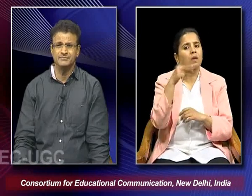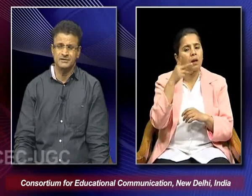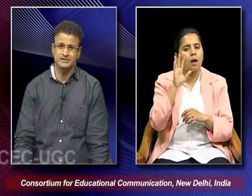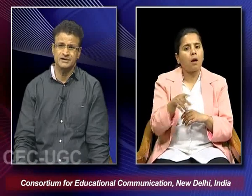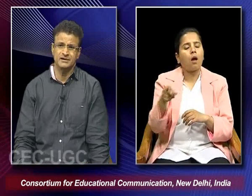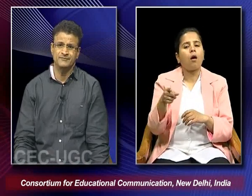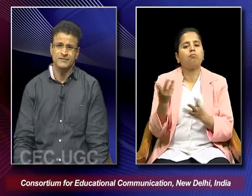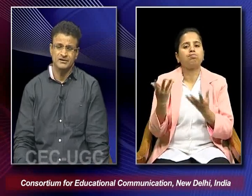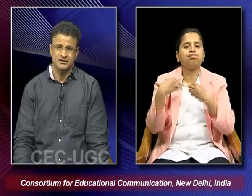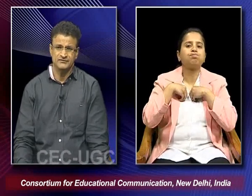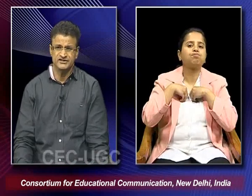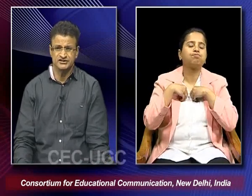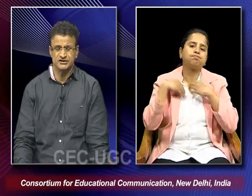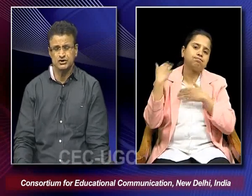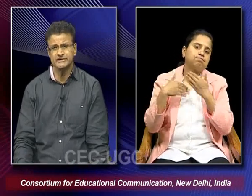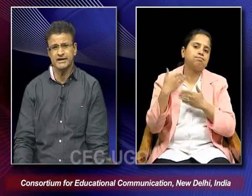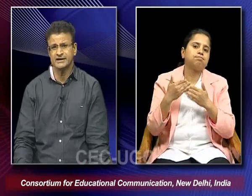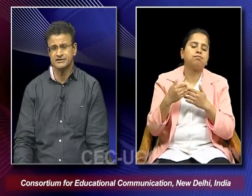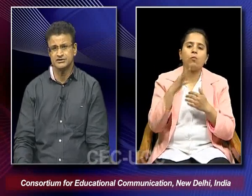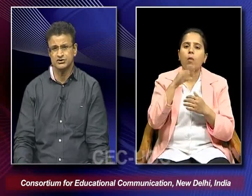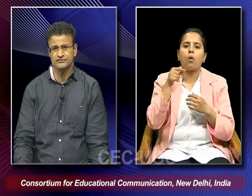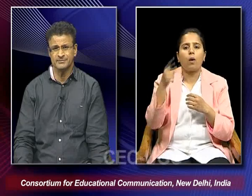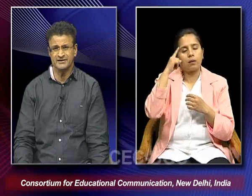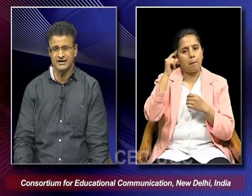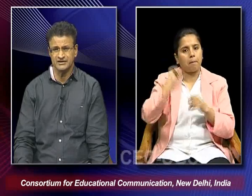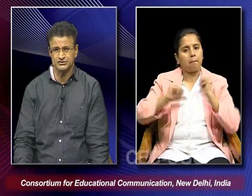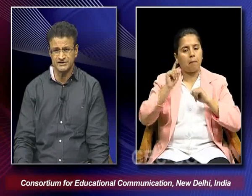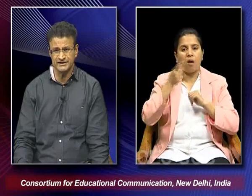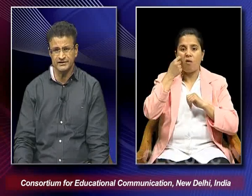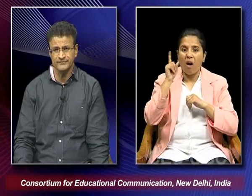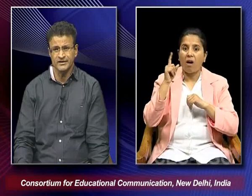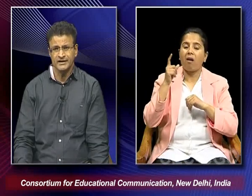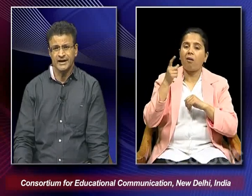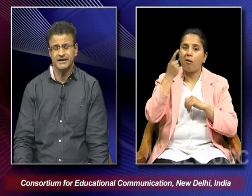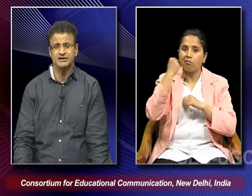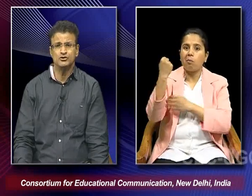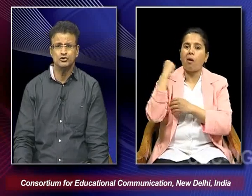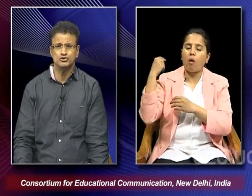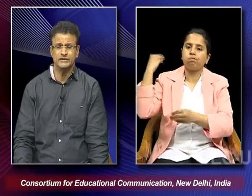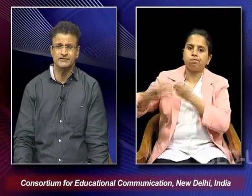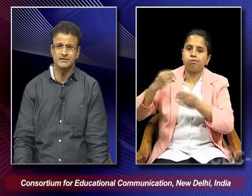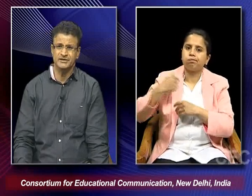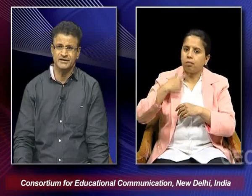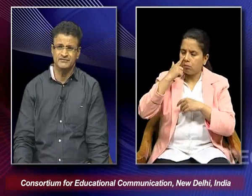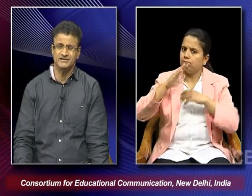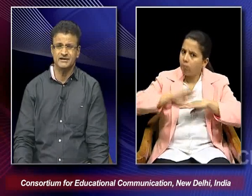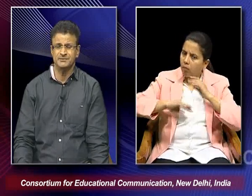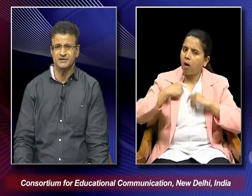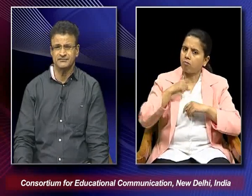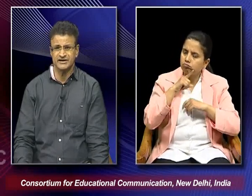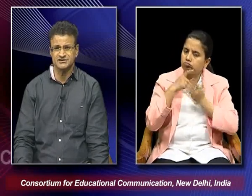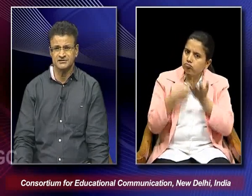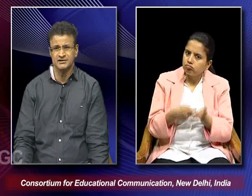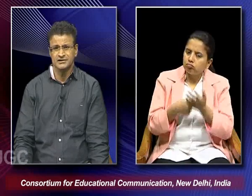imbibe the features or the characters of the patriarchal society, and they also in a way behave in that